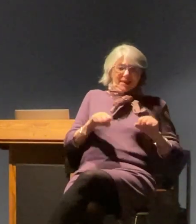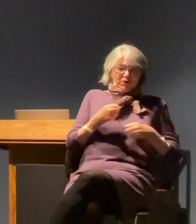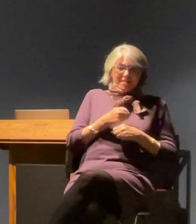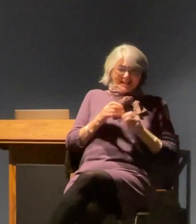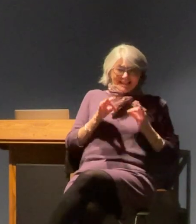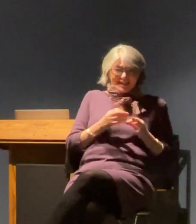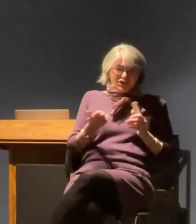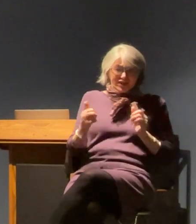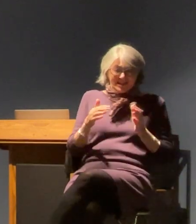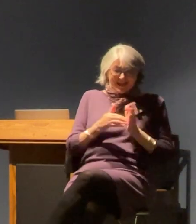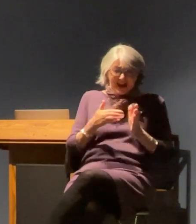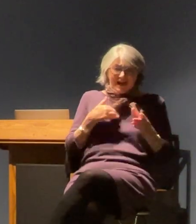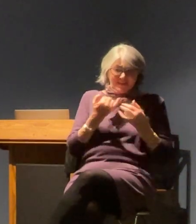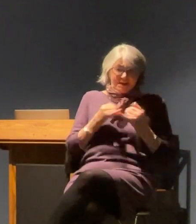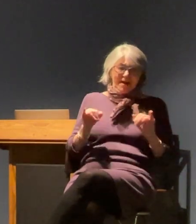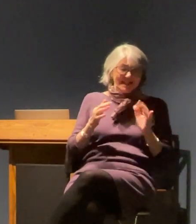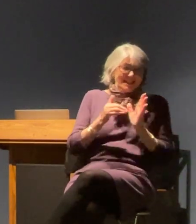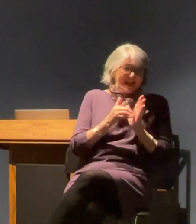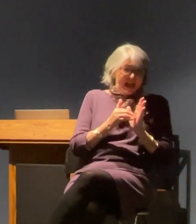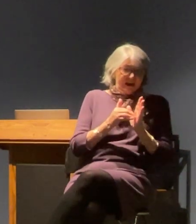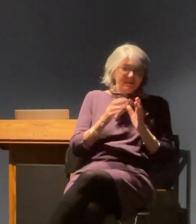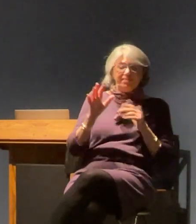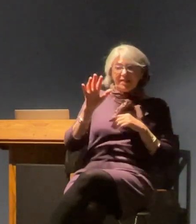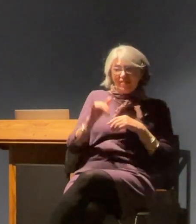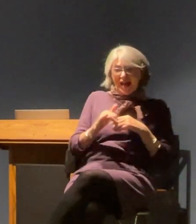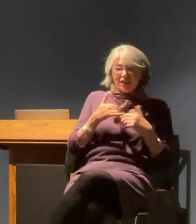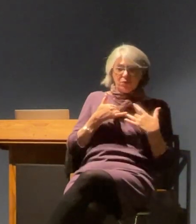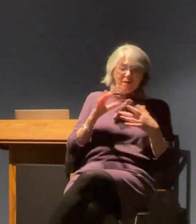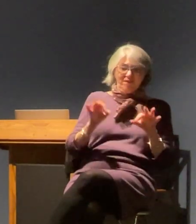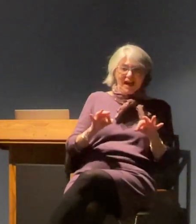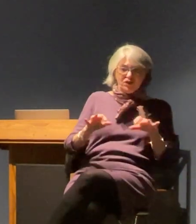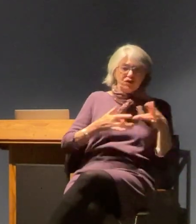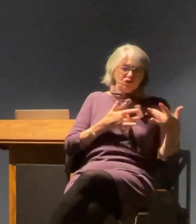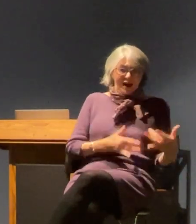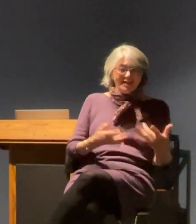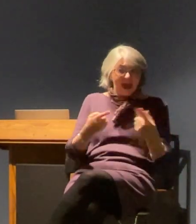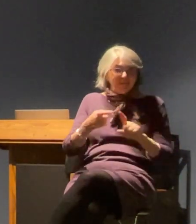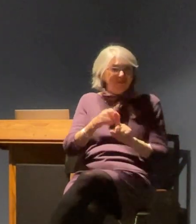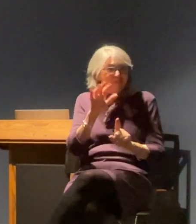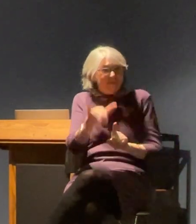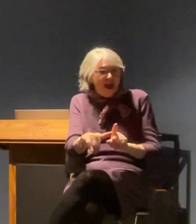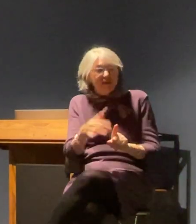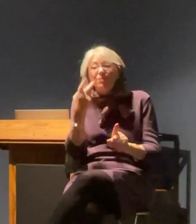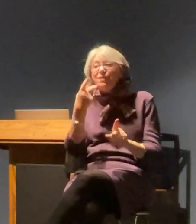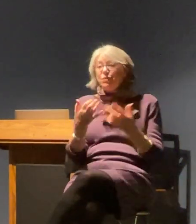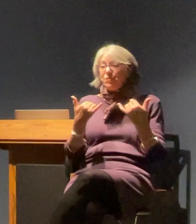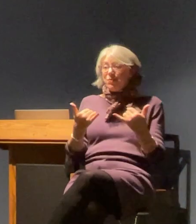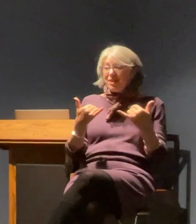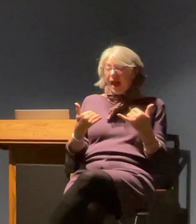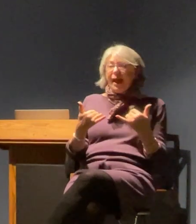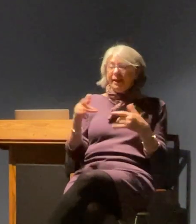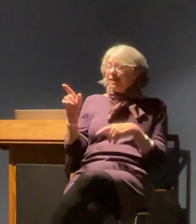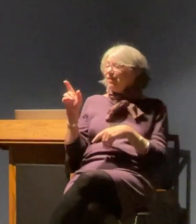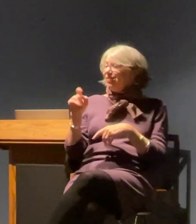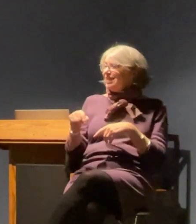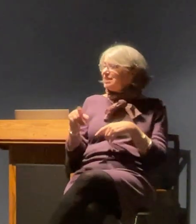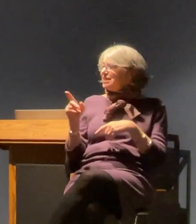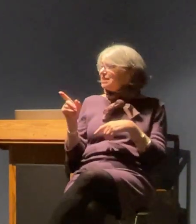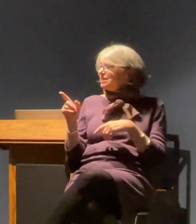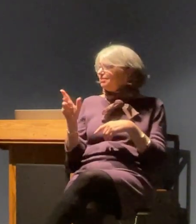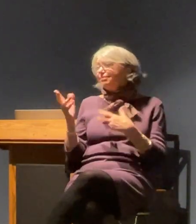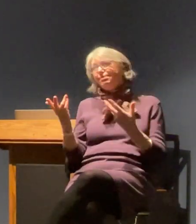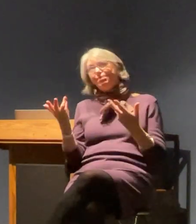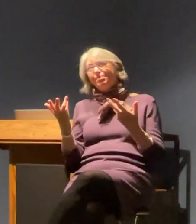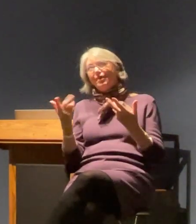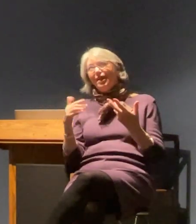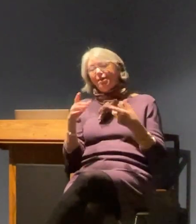using fashion, and trends are birthed out of that. But what we also see, which is a big thing today, is that, and this is, well,